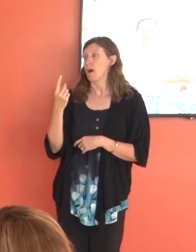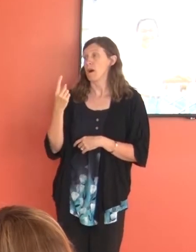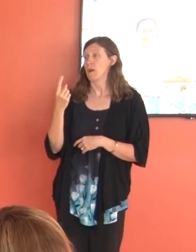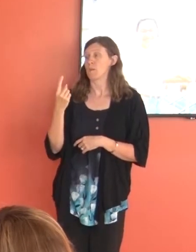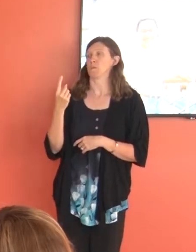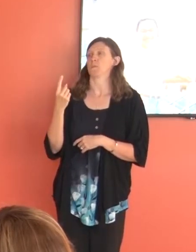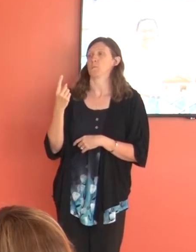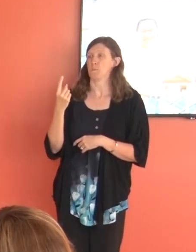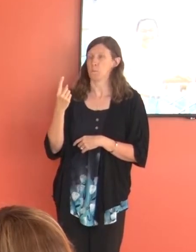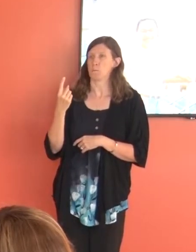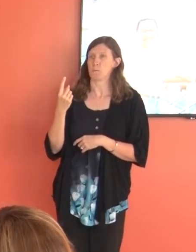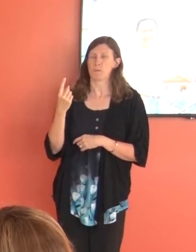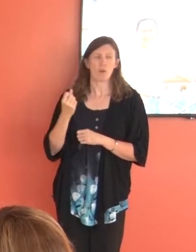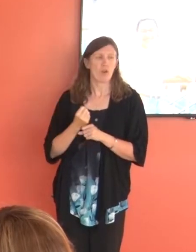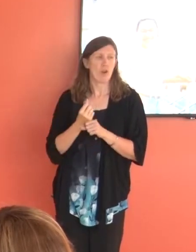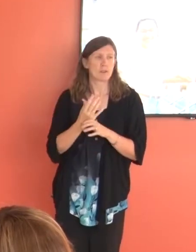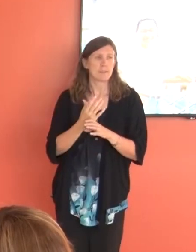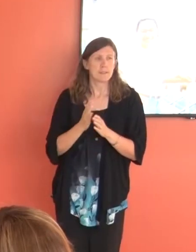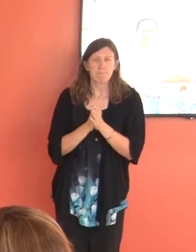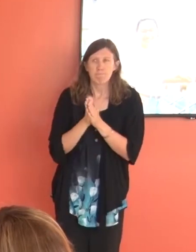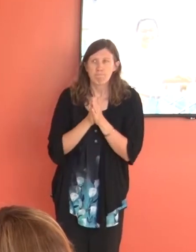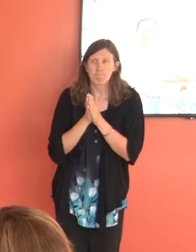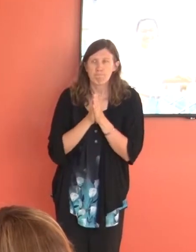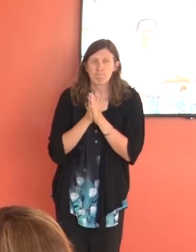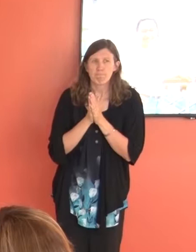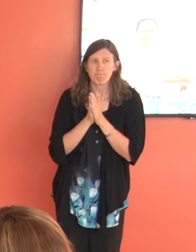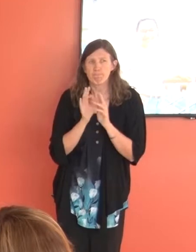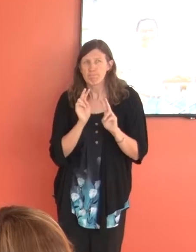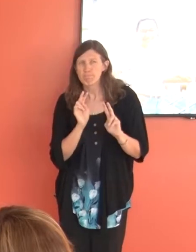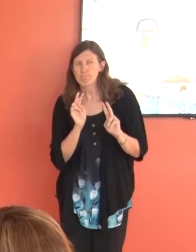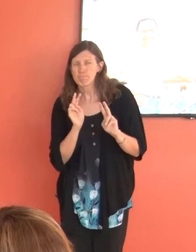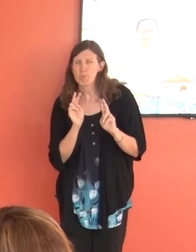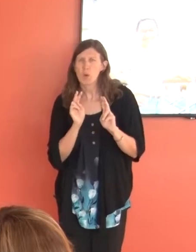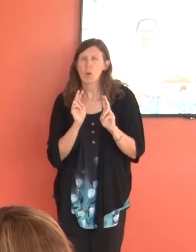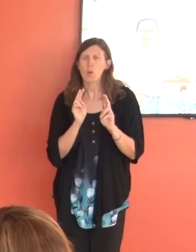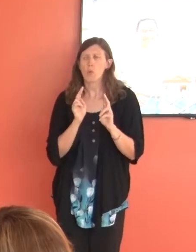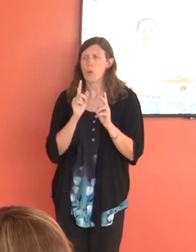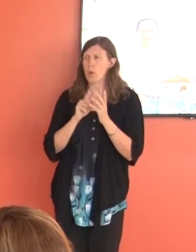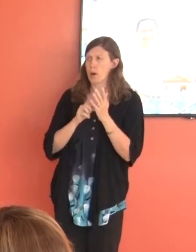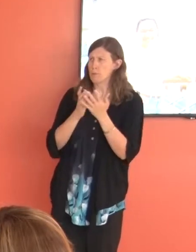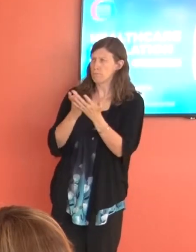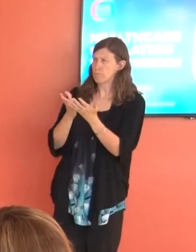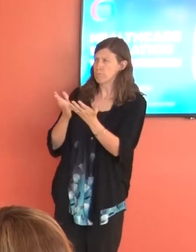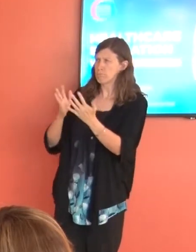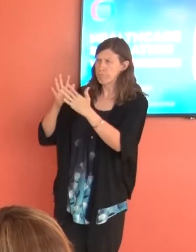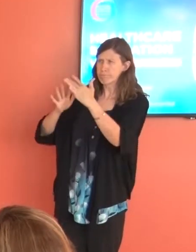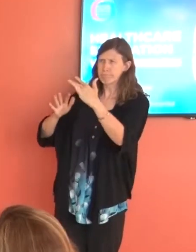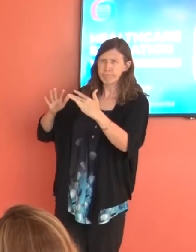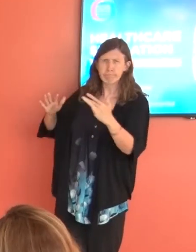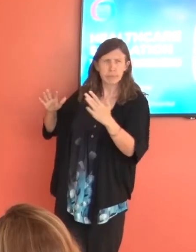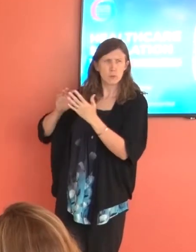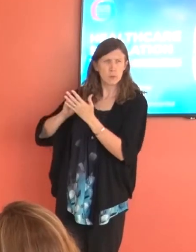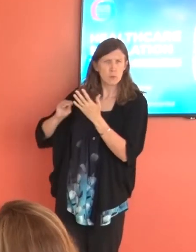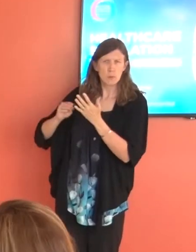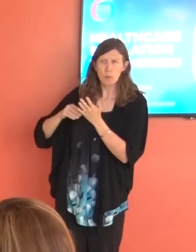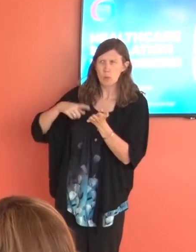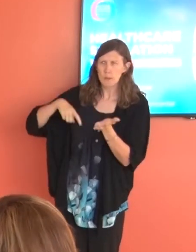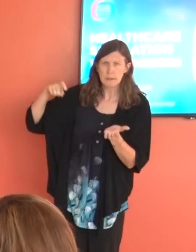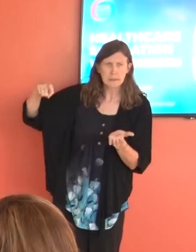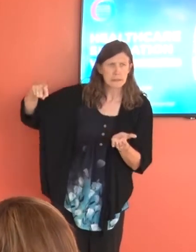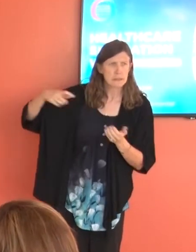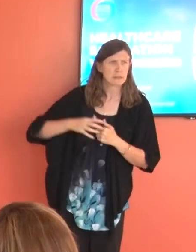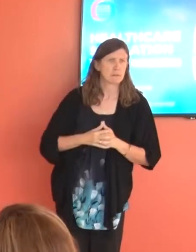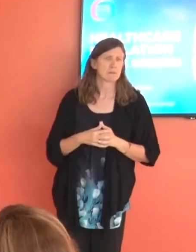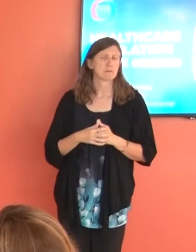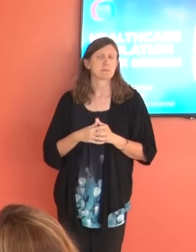is driving us forward is to look at the students today and what their needs are.